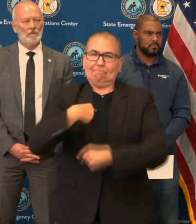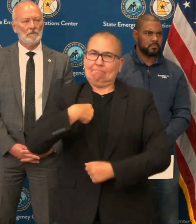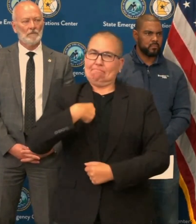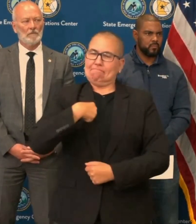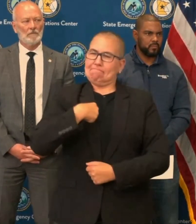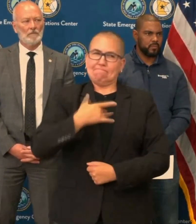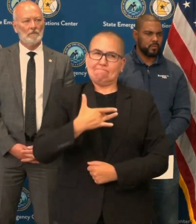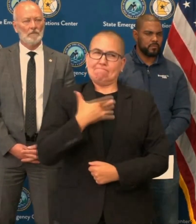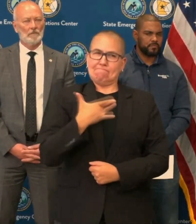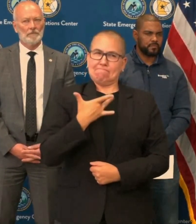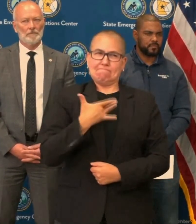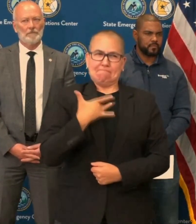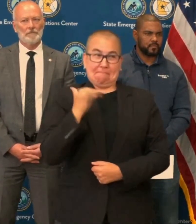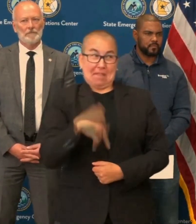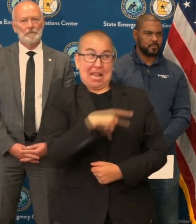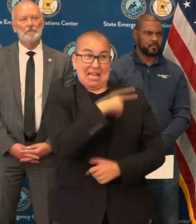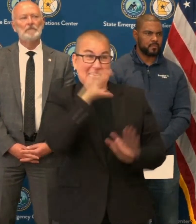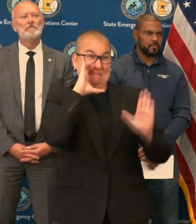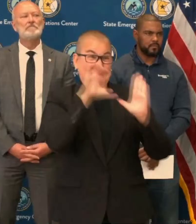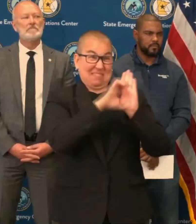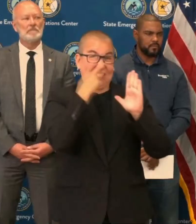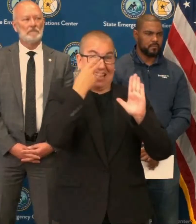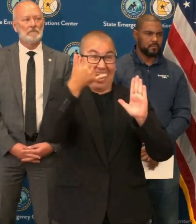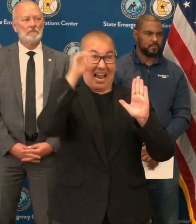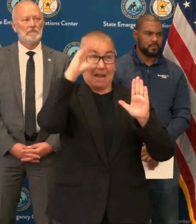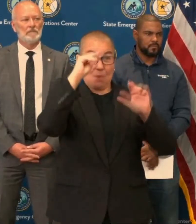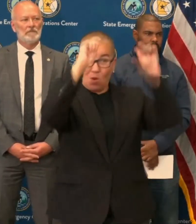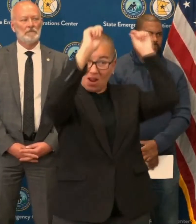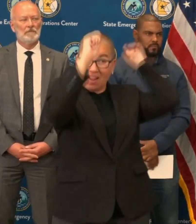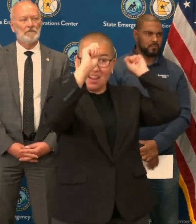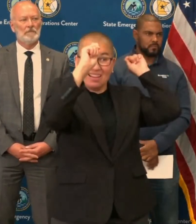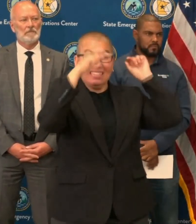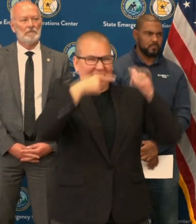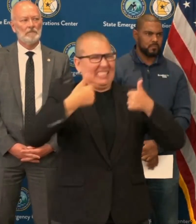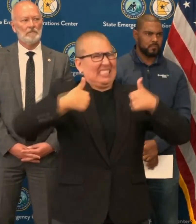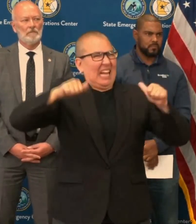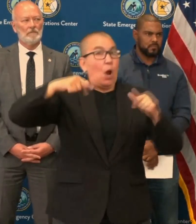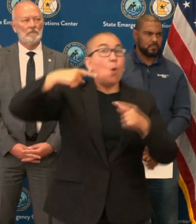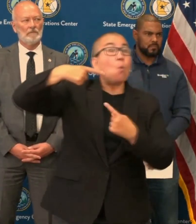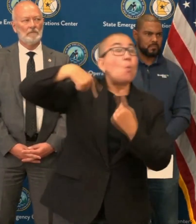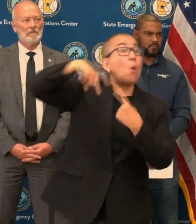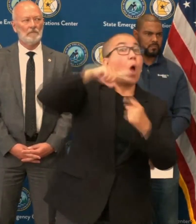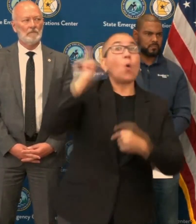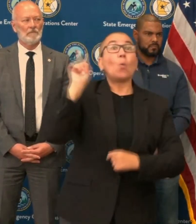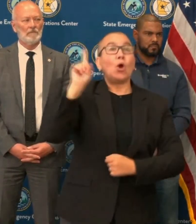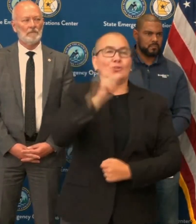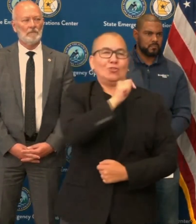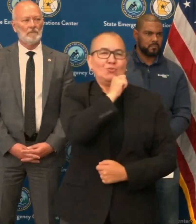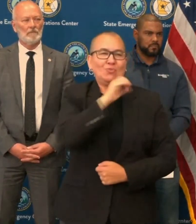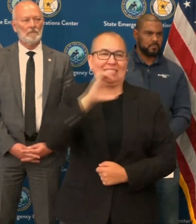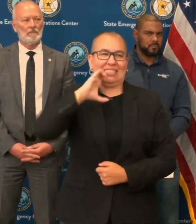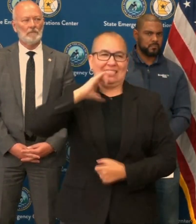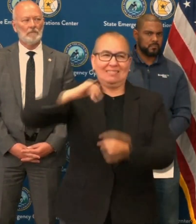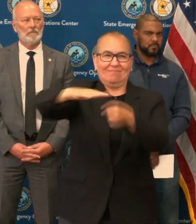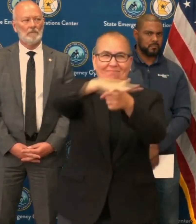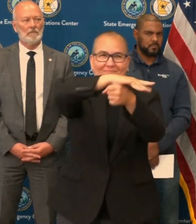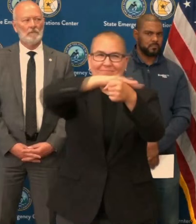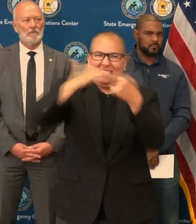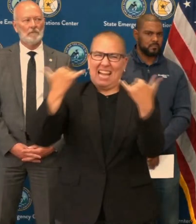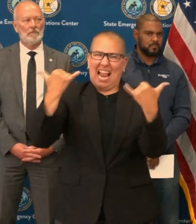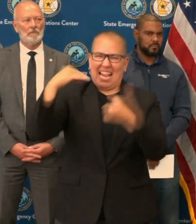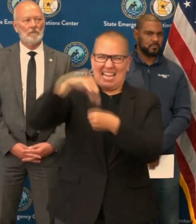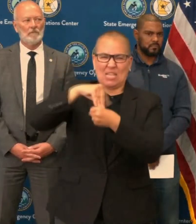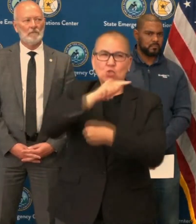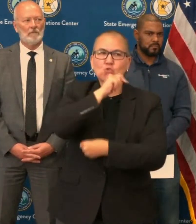we believe he's was still in at this time. He was in the Twin Cities area, and that we are continuing to work and follow up on that. We believe